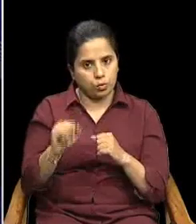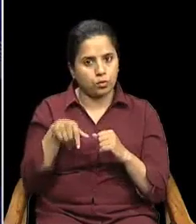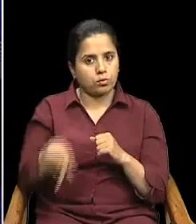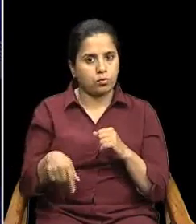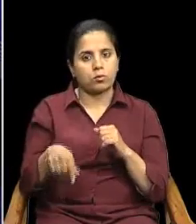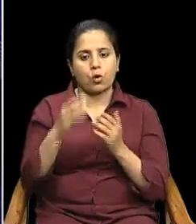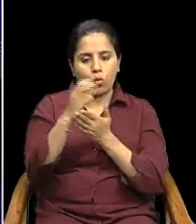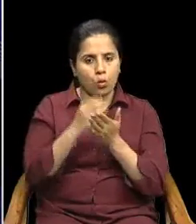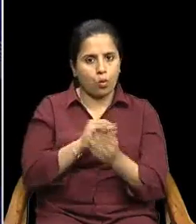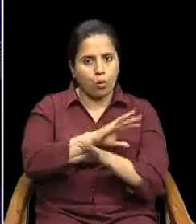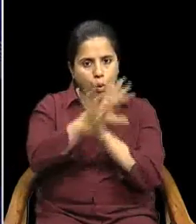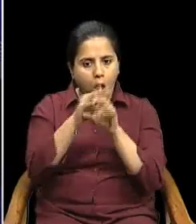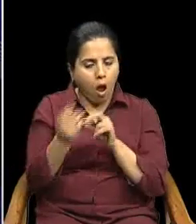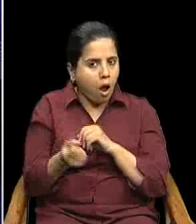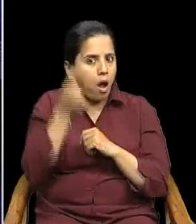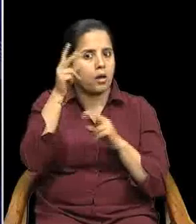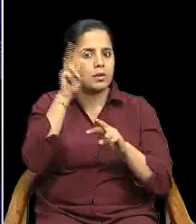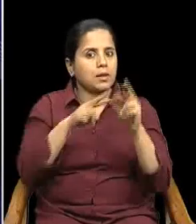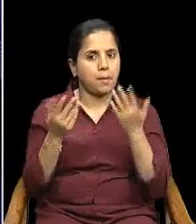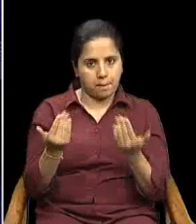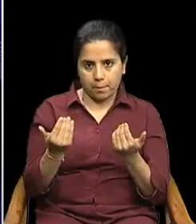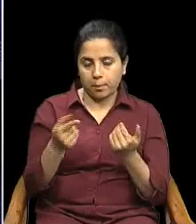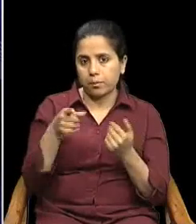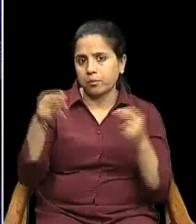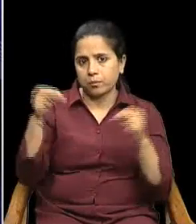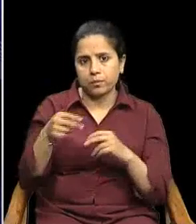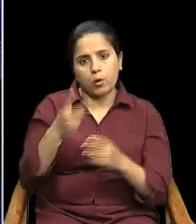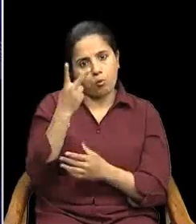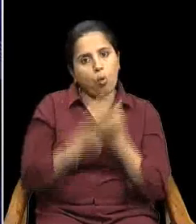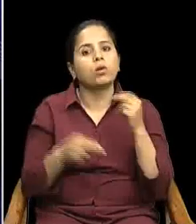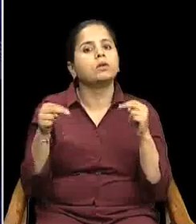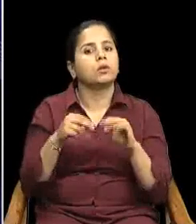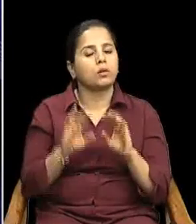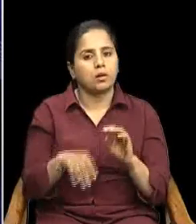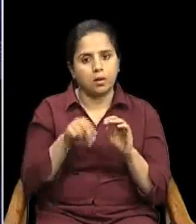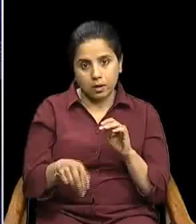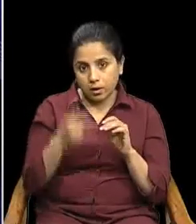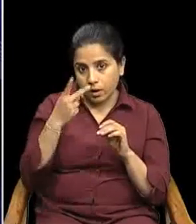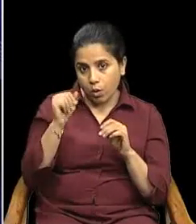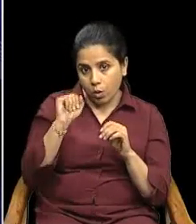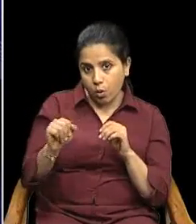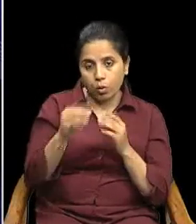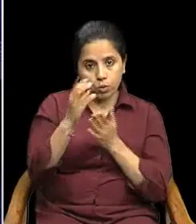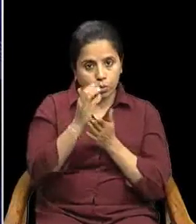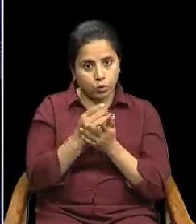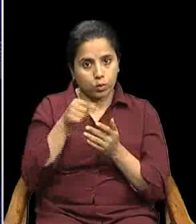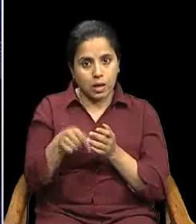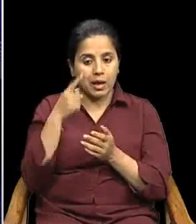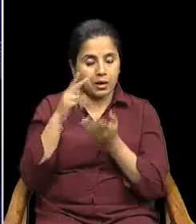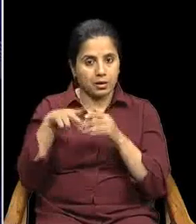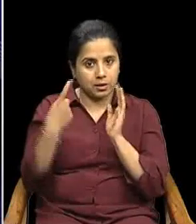a holistic understanding. It requires both the disciplinary and